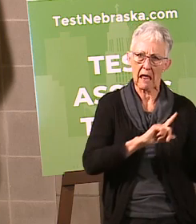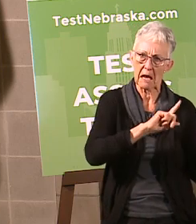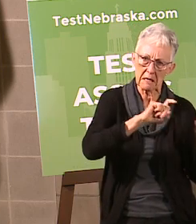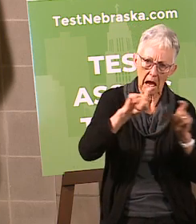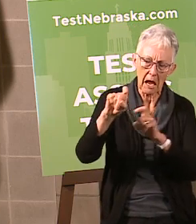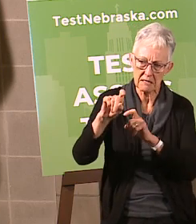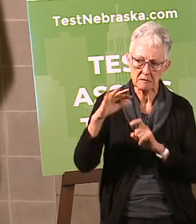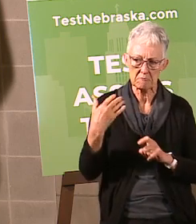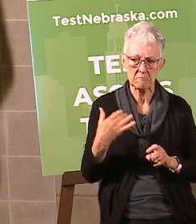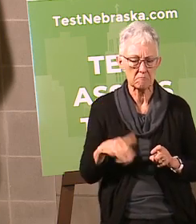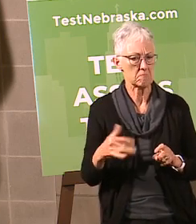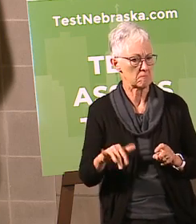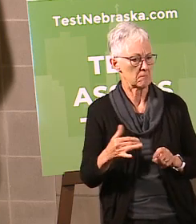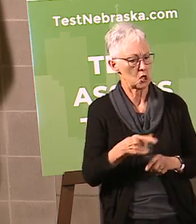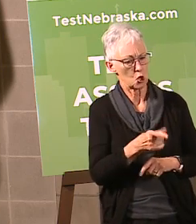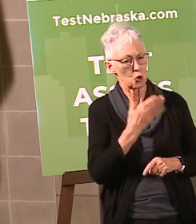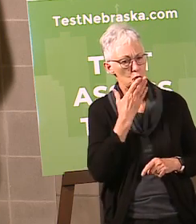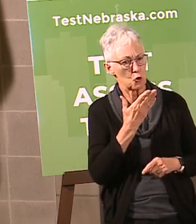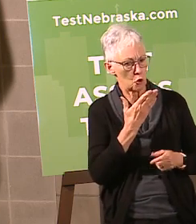go ahead and start the use of